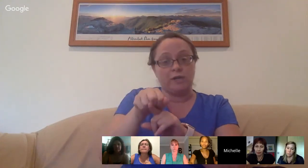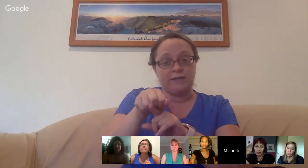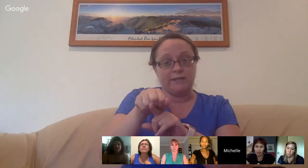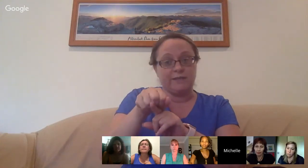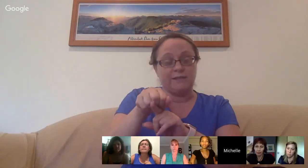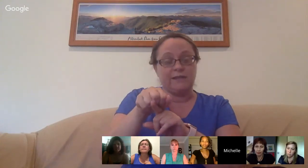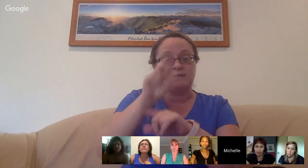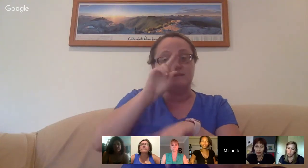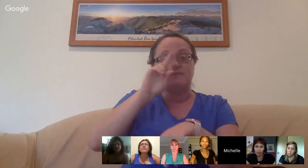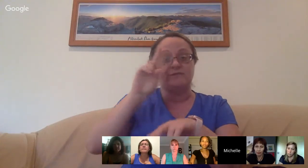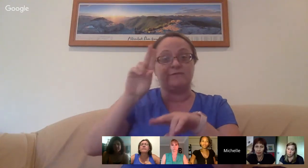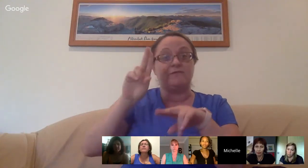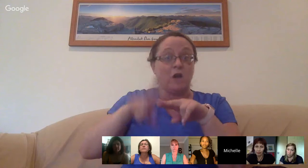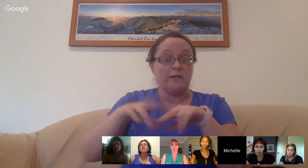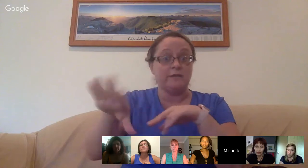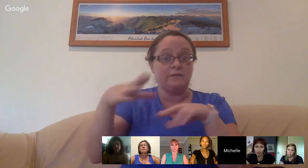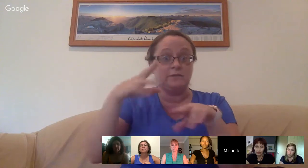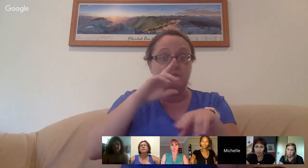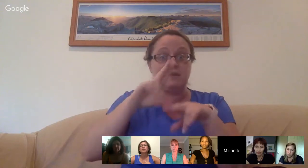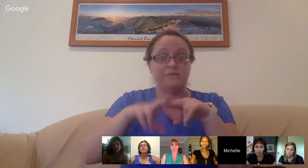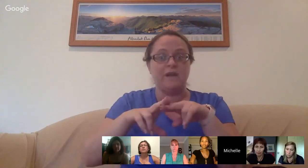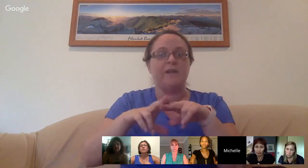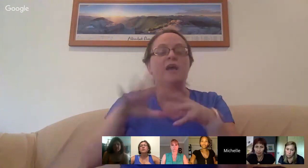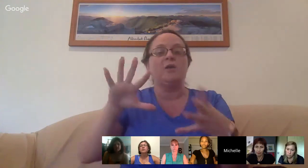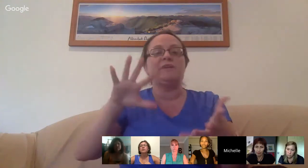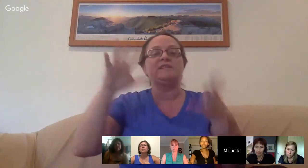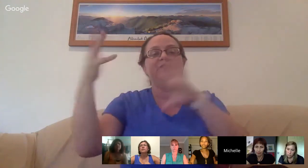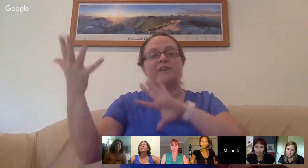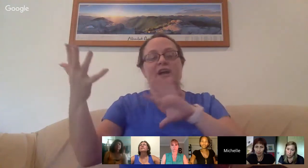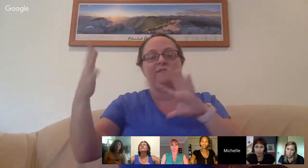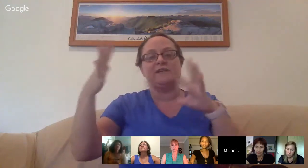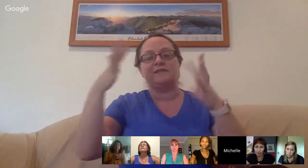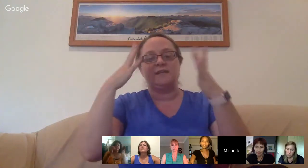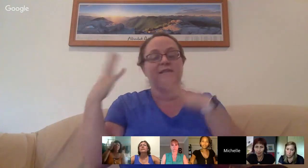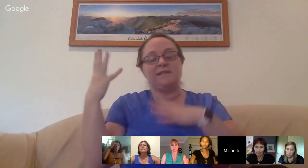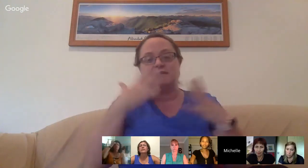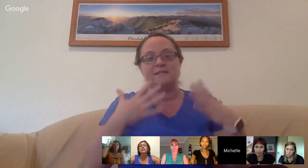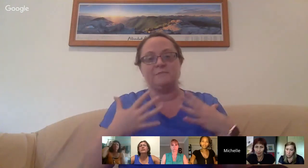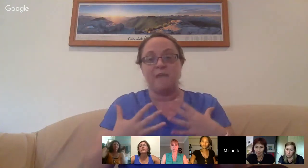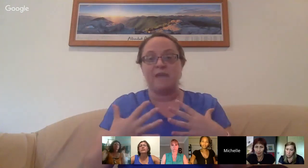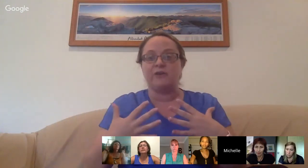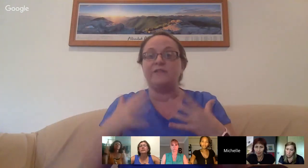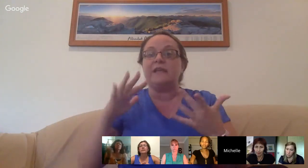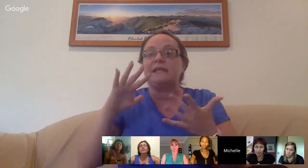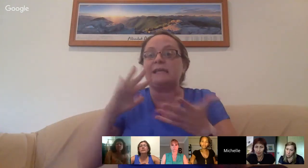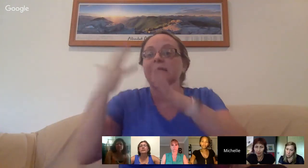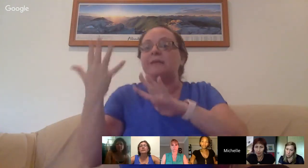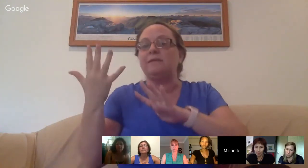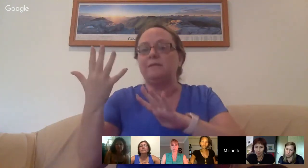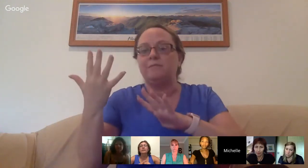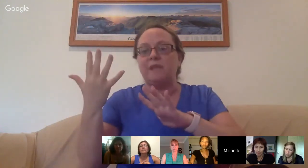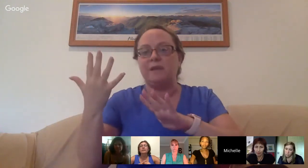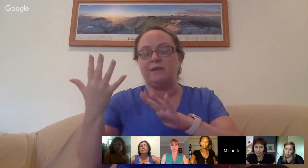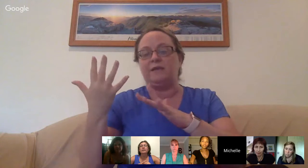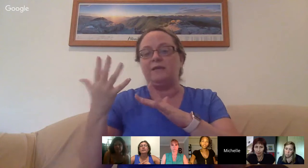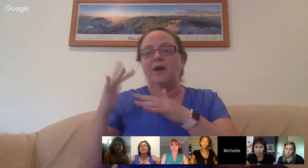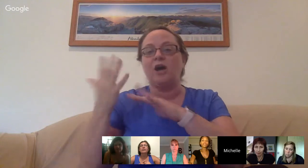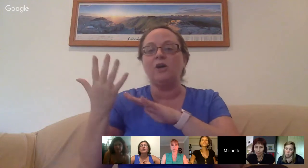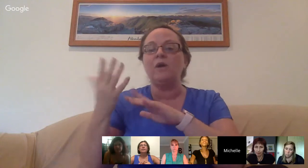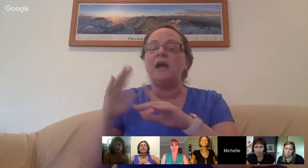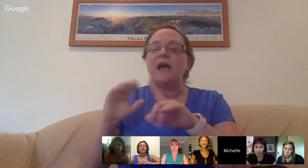caught it as fun, meaning fun, but it's very obvious in his manner that he made